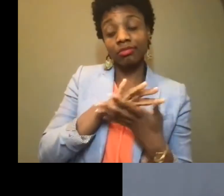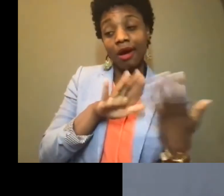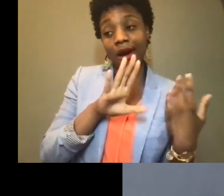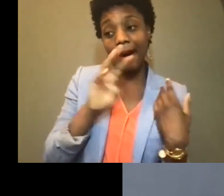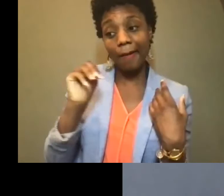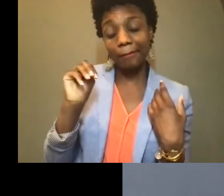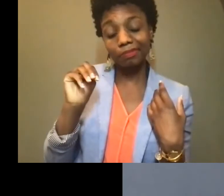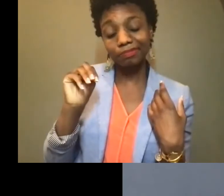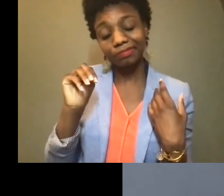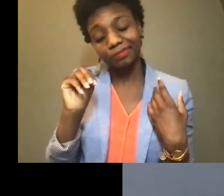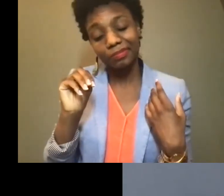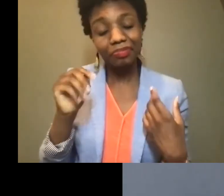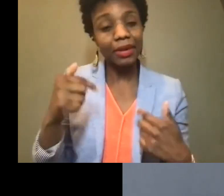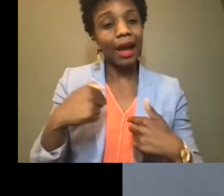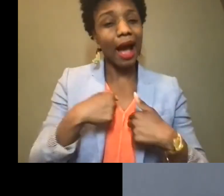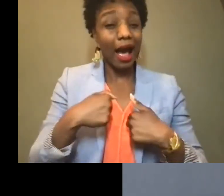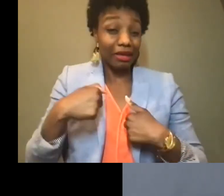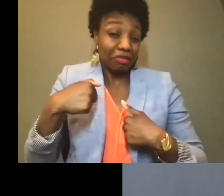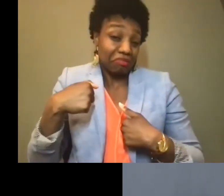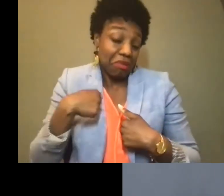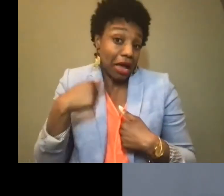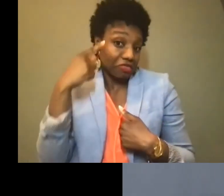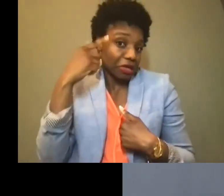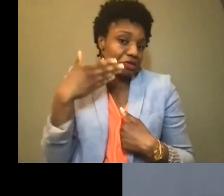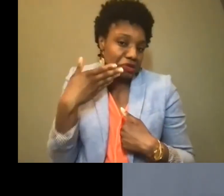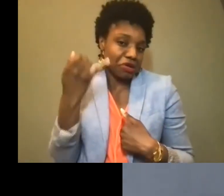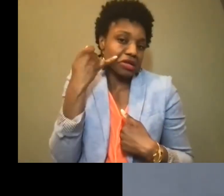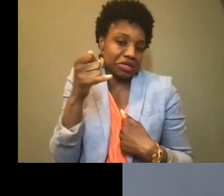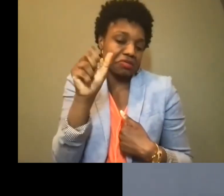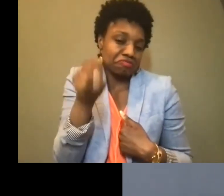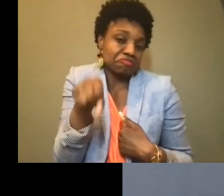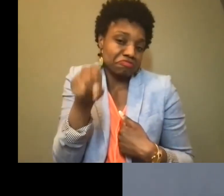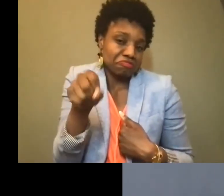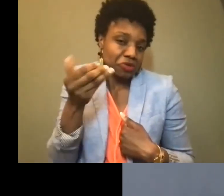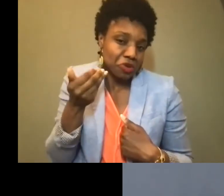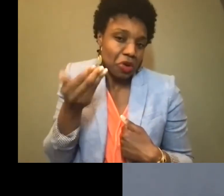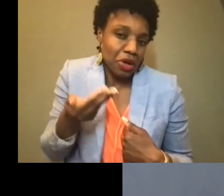I tend to think it's a good idea, but I'd like to hear other people talk about it.